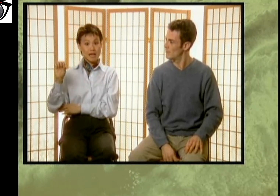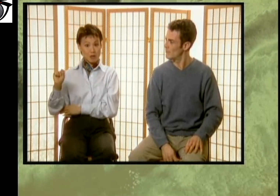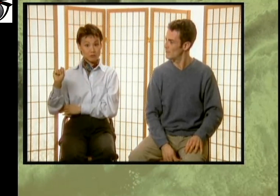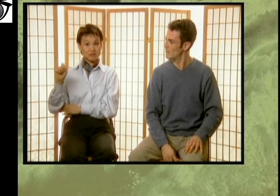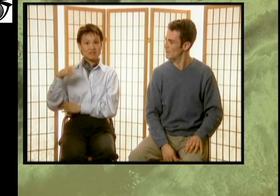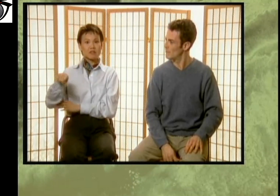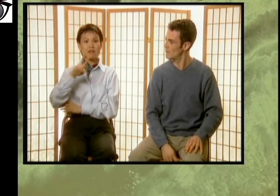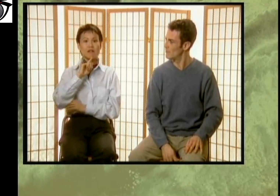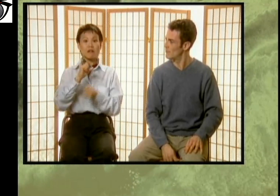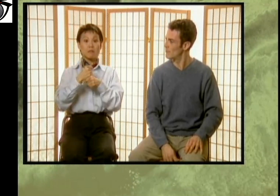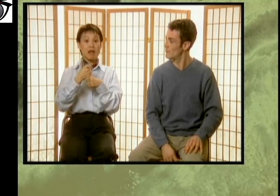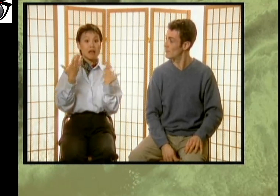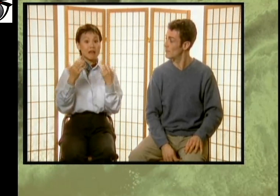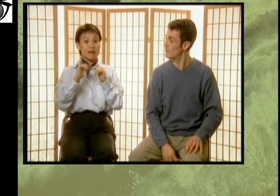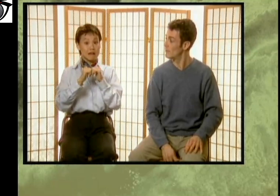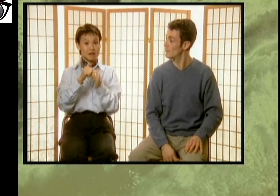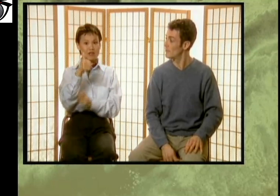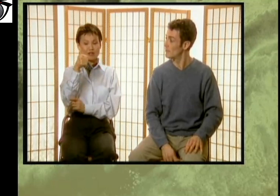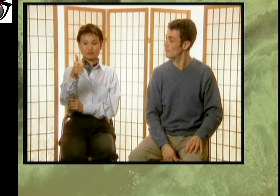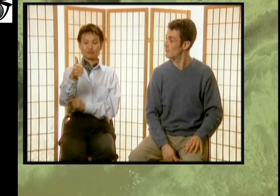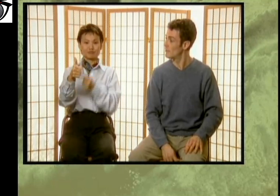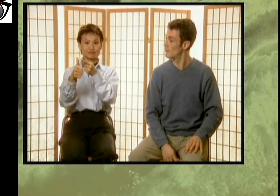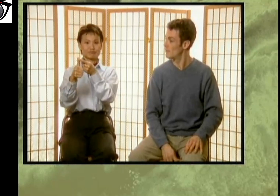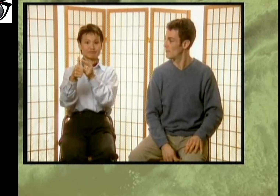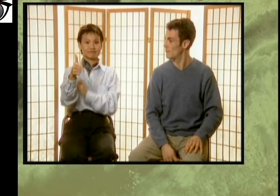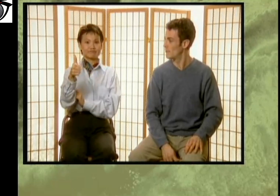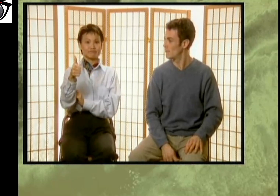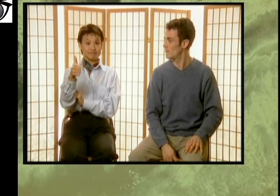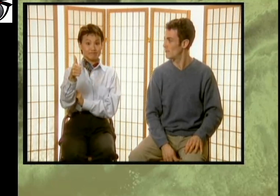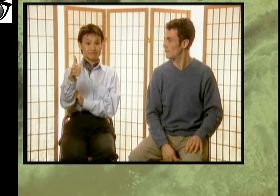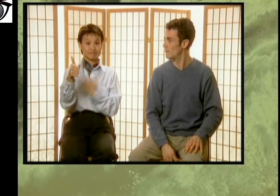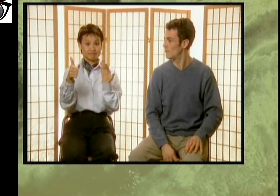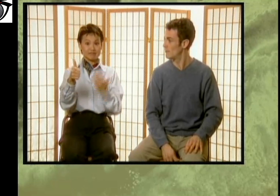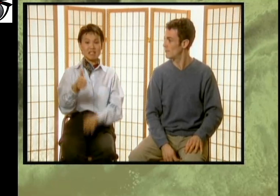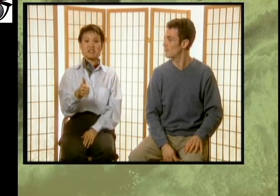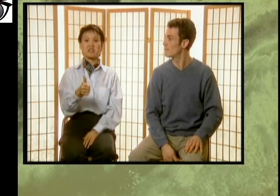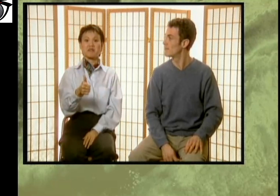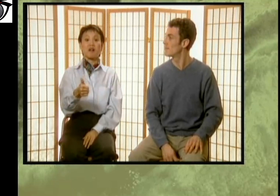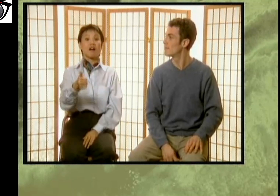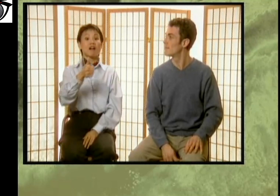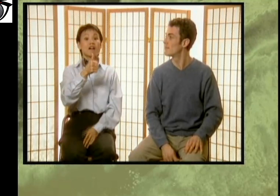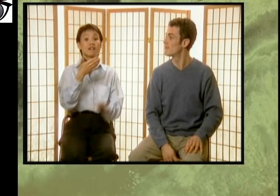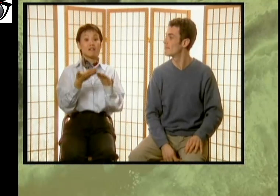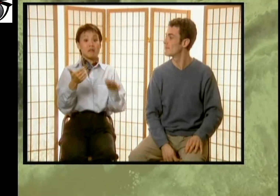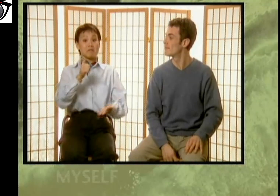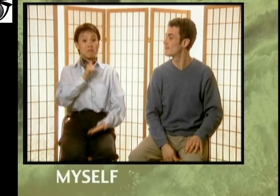by pushing the extended thumb at the person or thing.